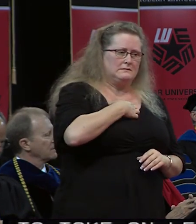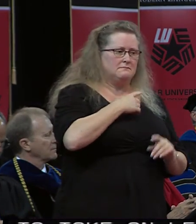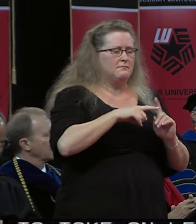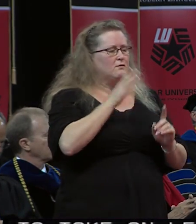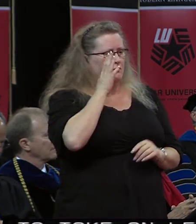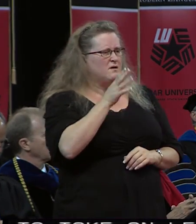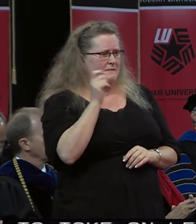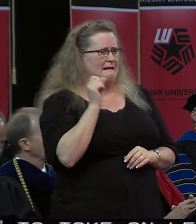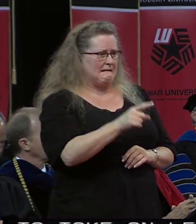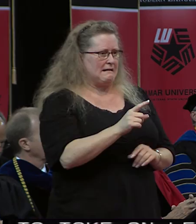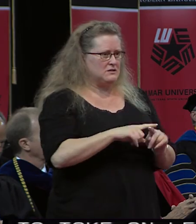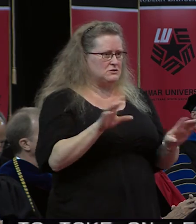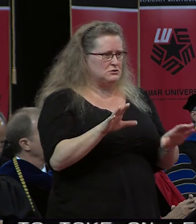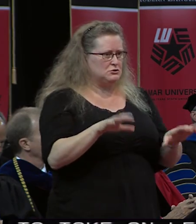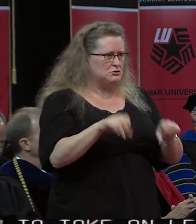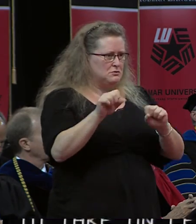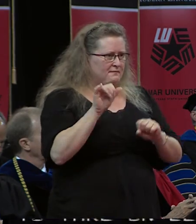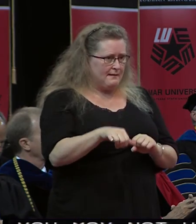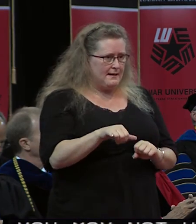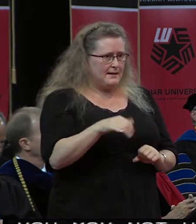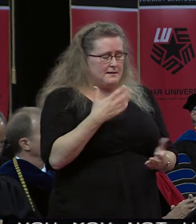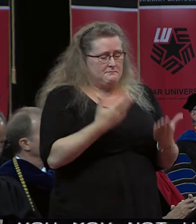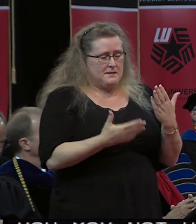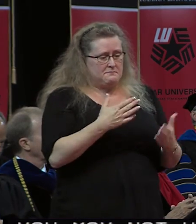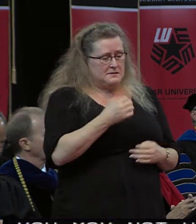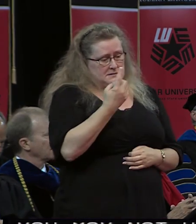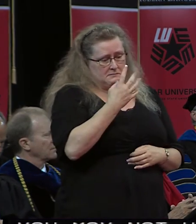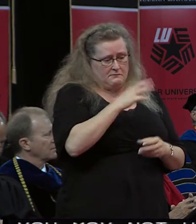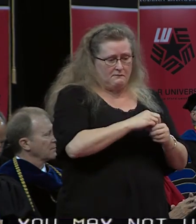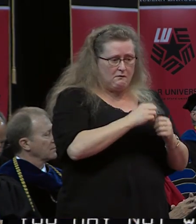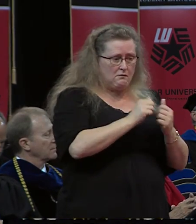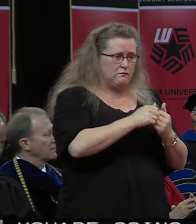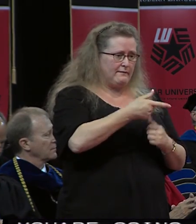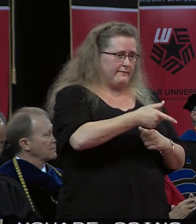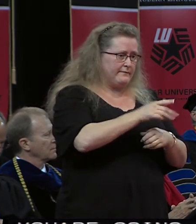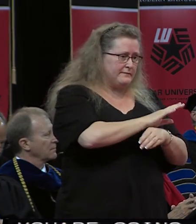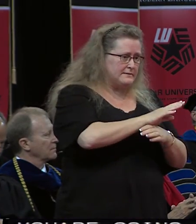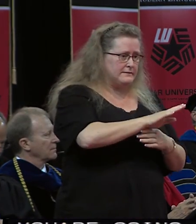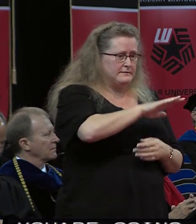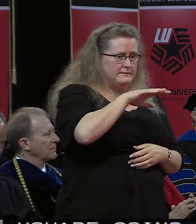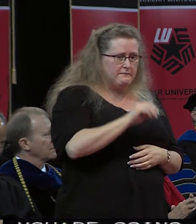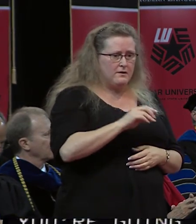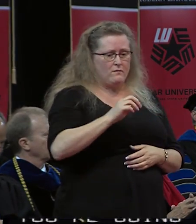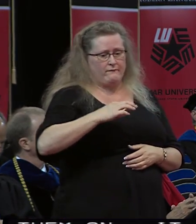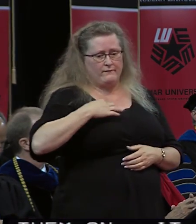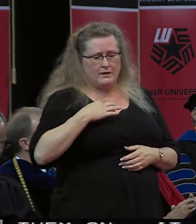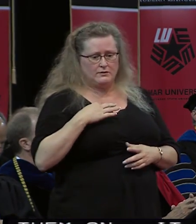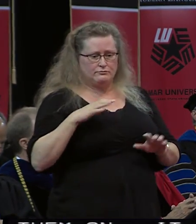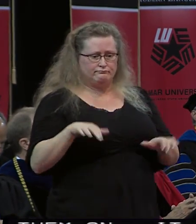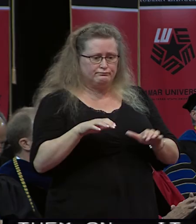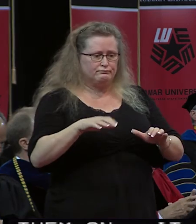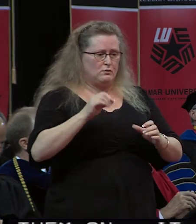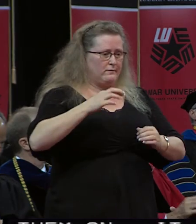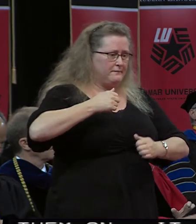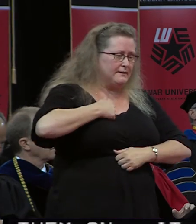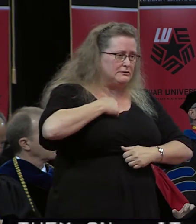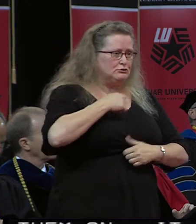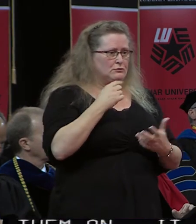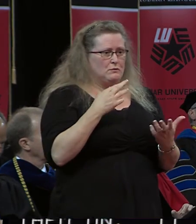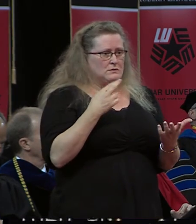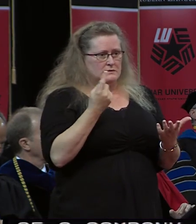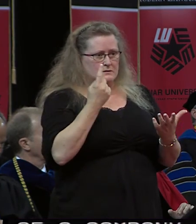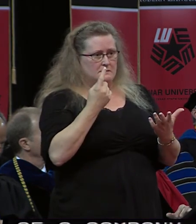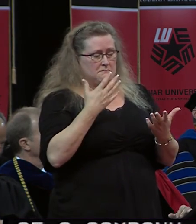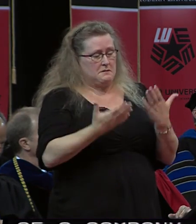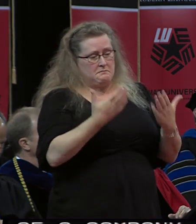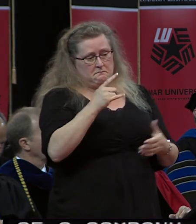on. And it may take the form of a company initiative, it may take the form of a volunteer effort, military obligations, perhaps